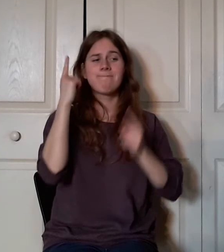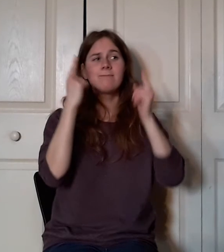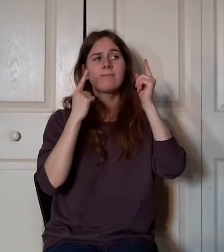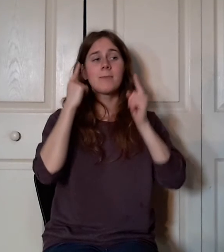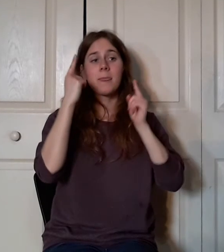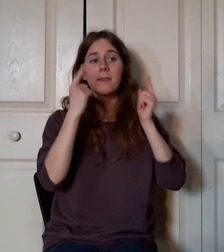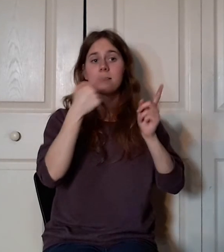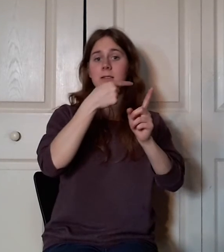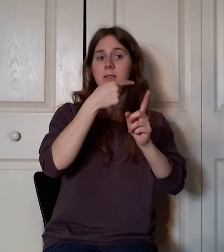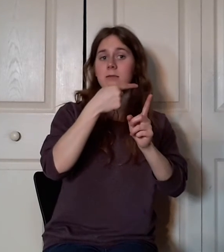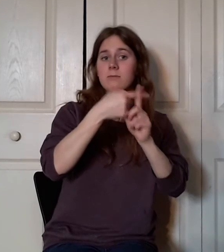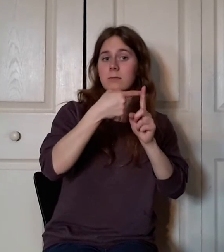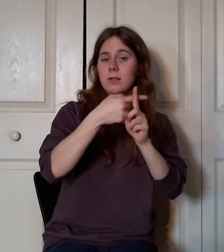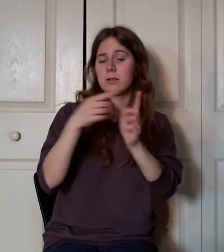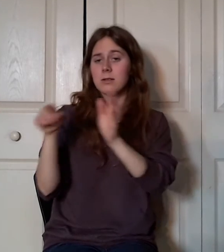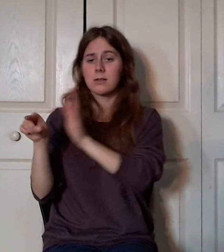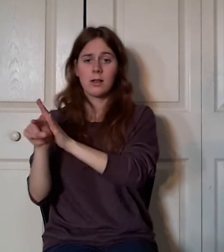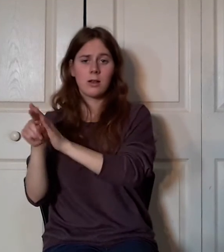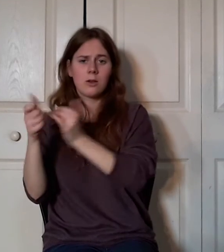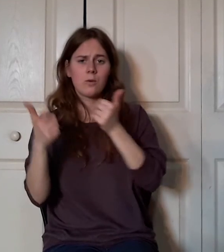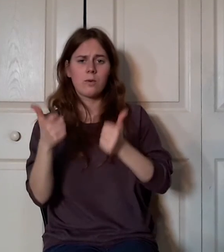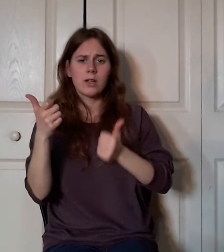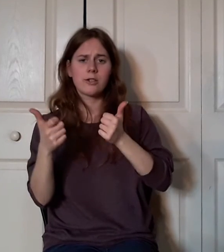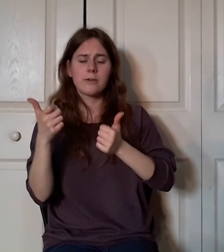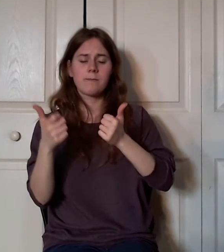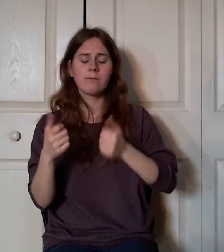to this idea of genetic engineering and recombinant DNA,